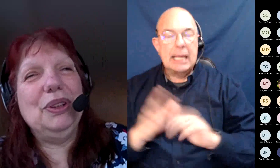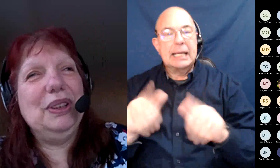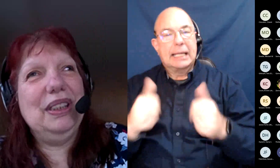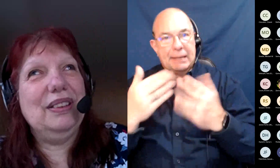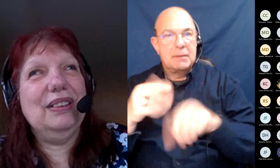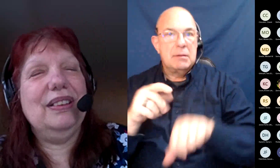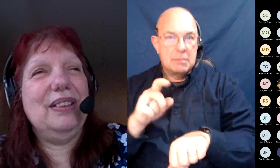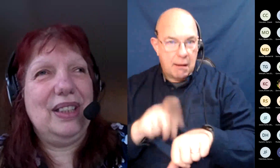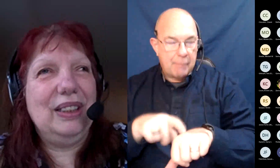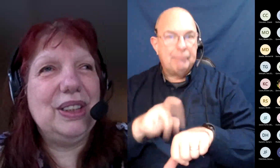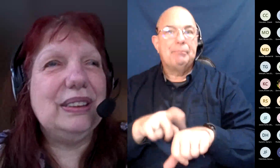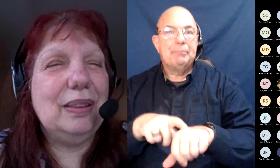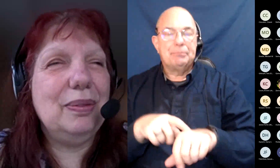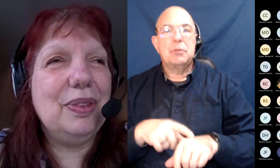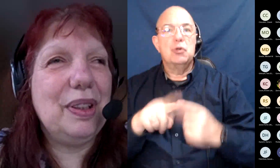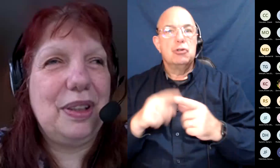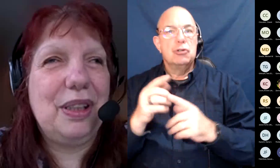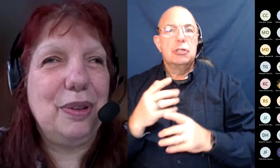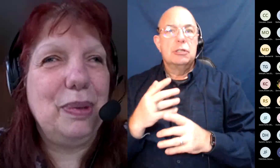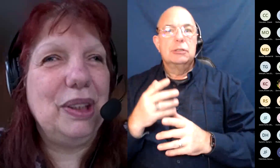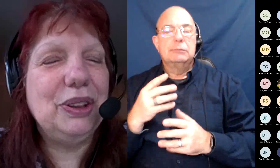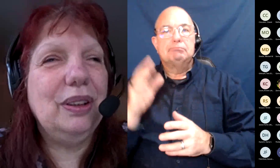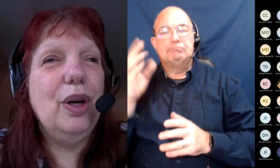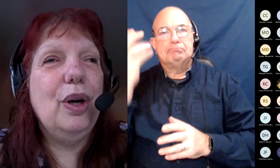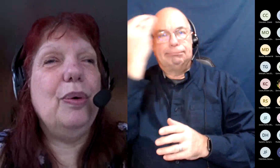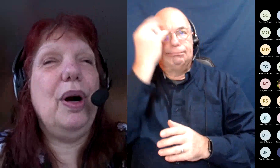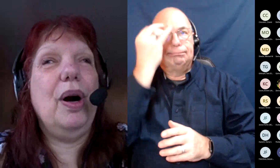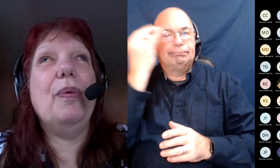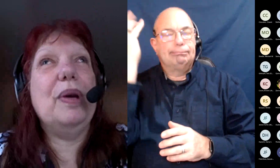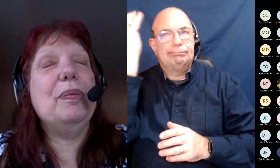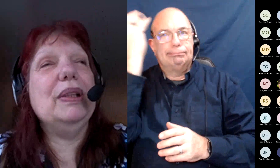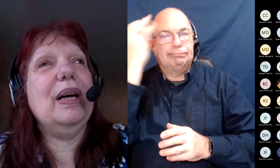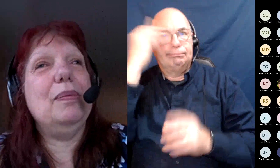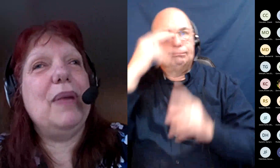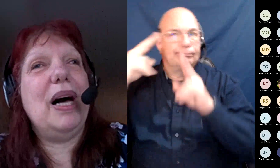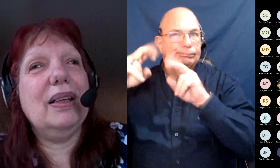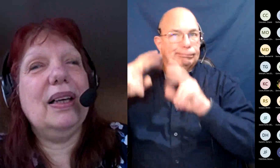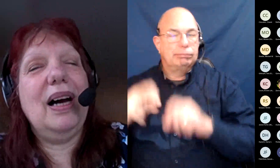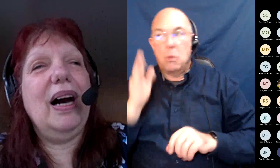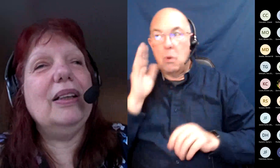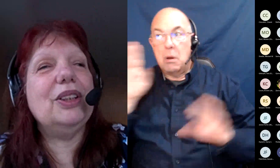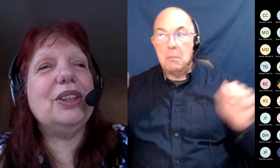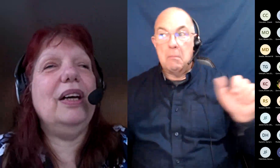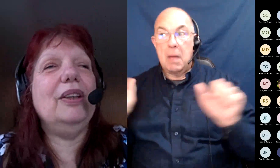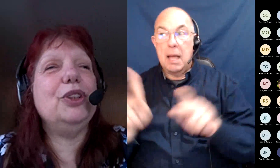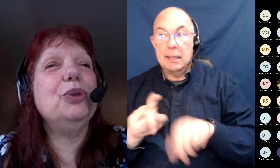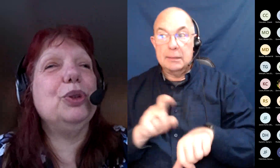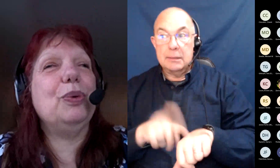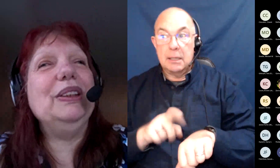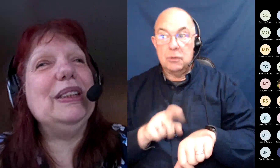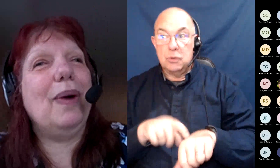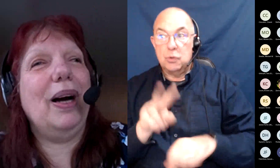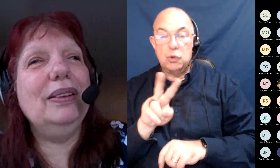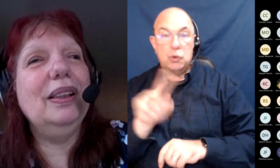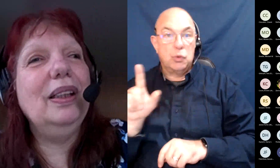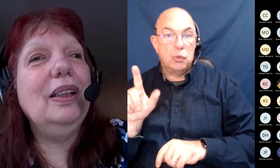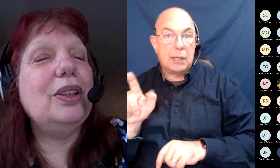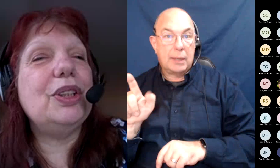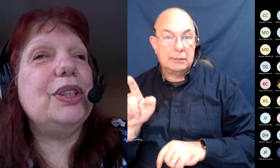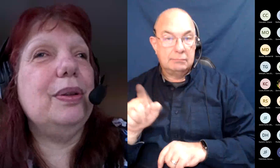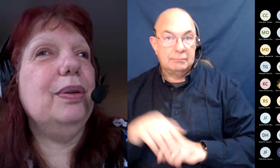an opportunity to digest some of this information. We will come back at